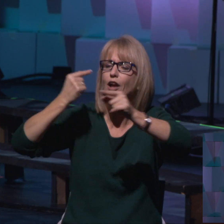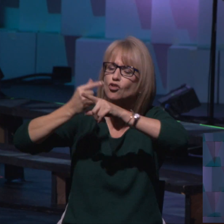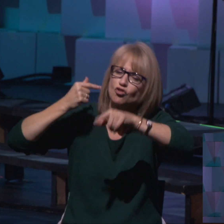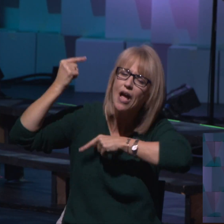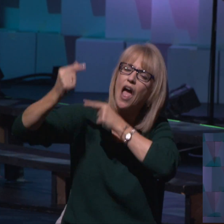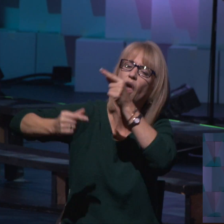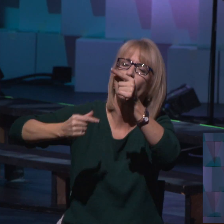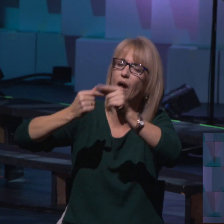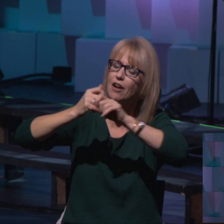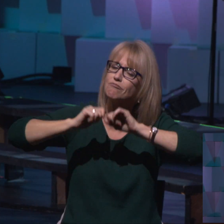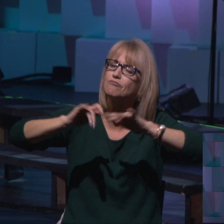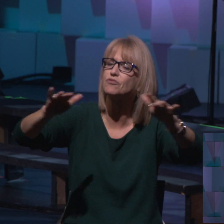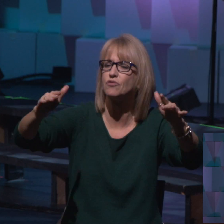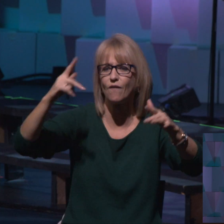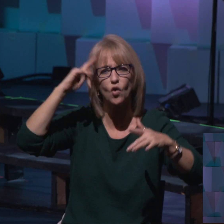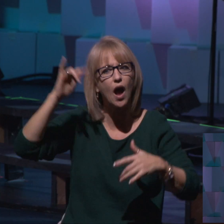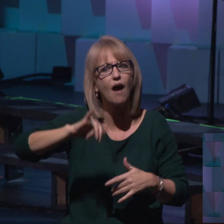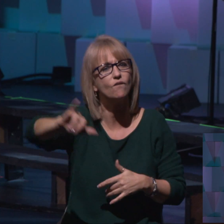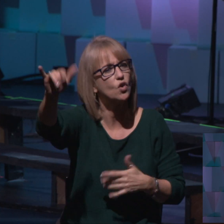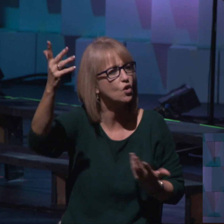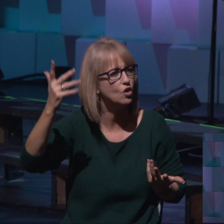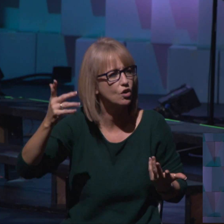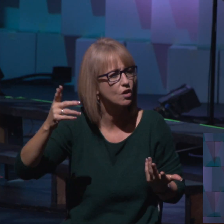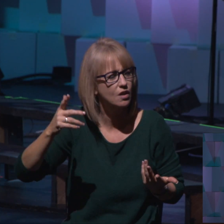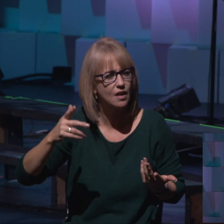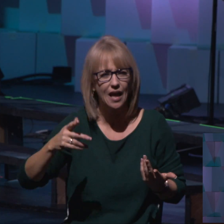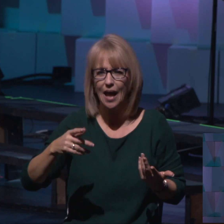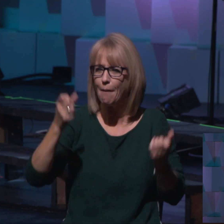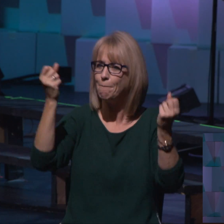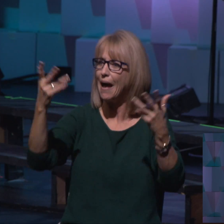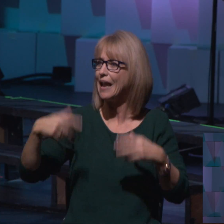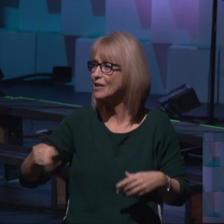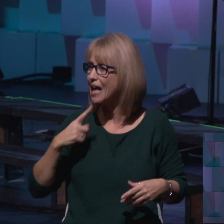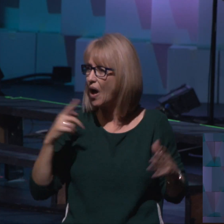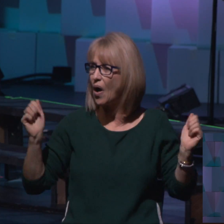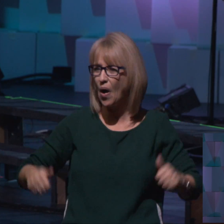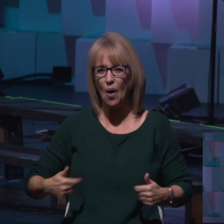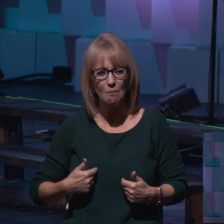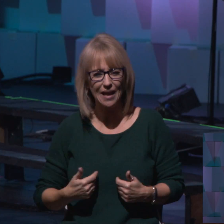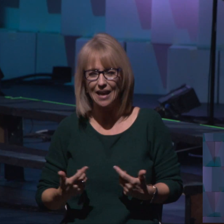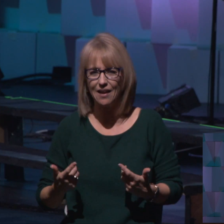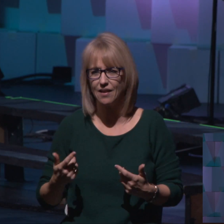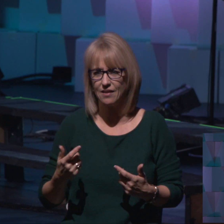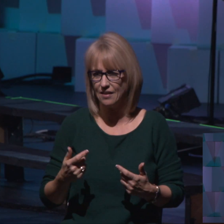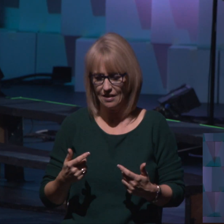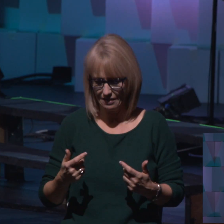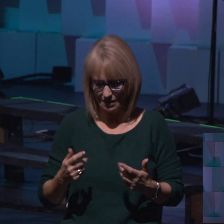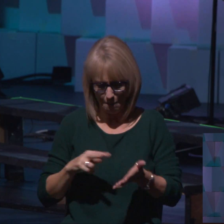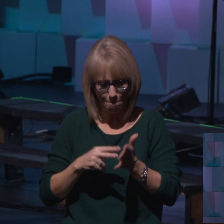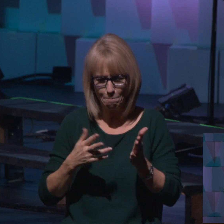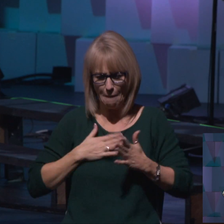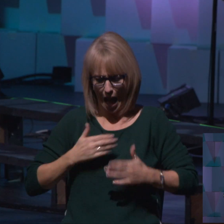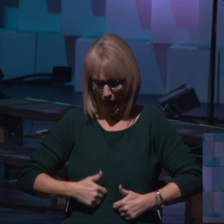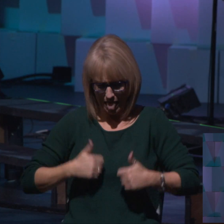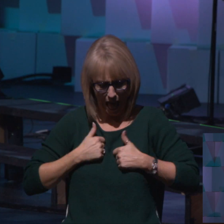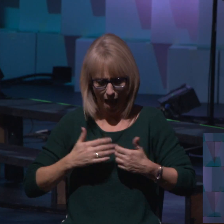we brag and promote ourselves and how good we are, look what we've accomplished, it says, no, that's not mean anything. We just need to come before God and